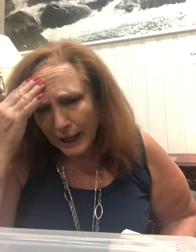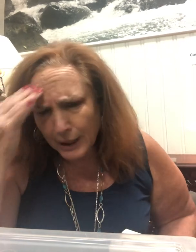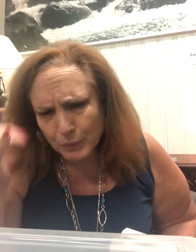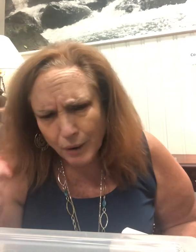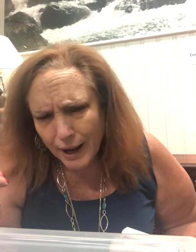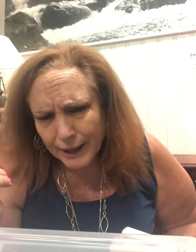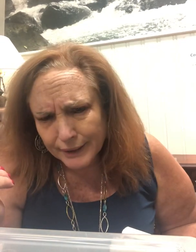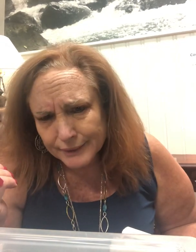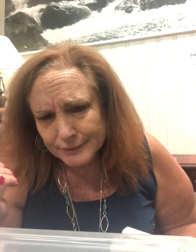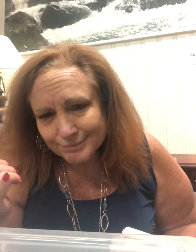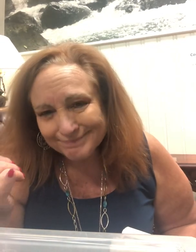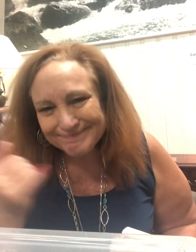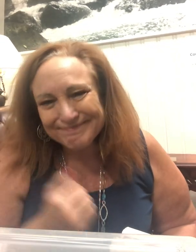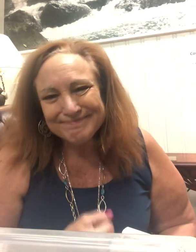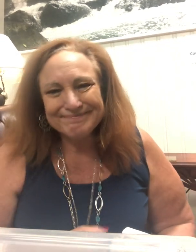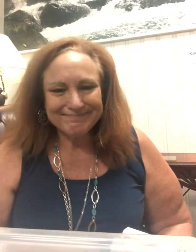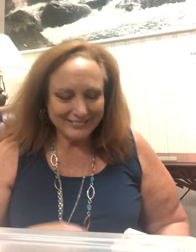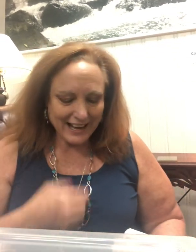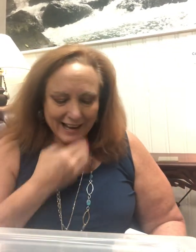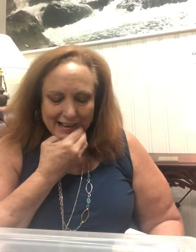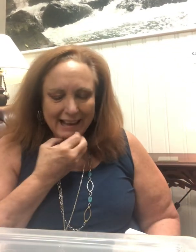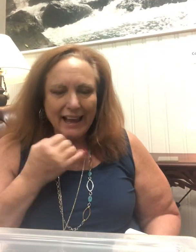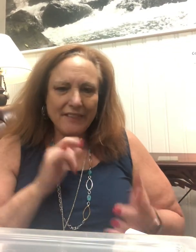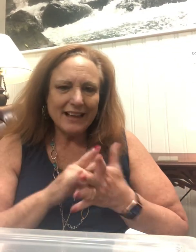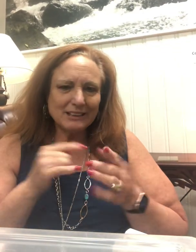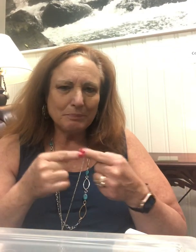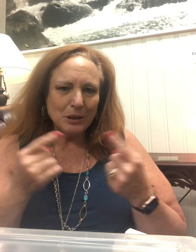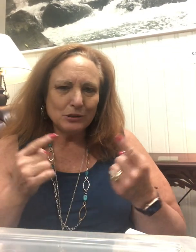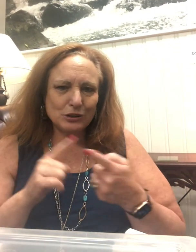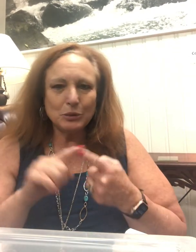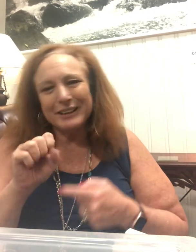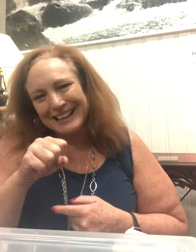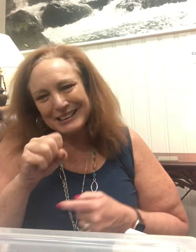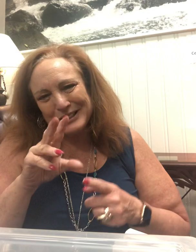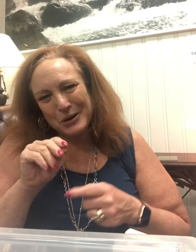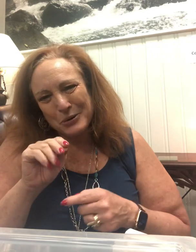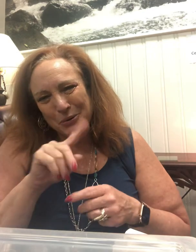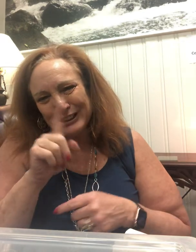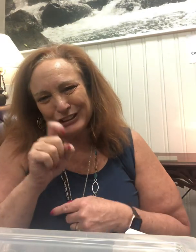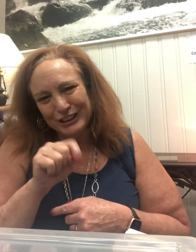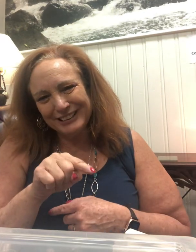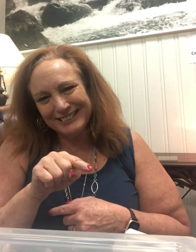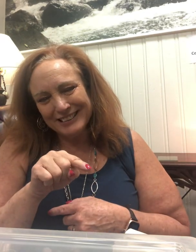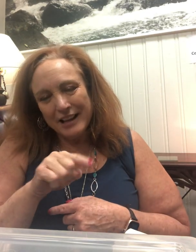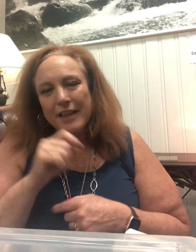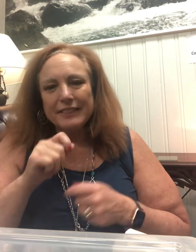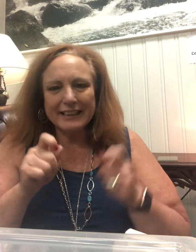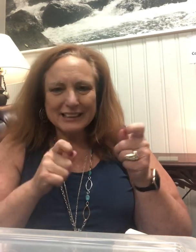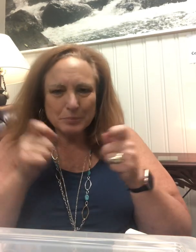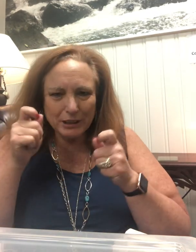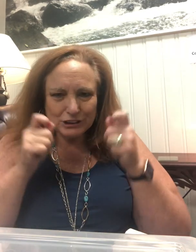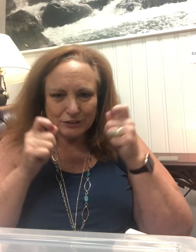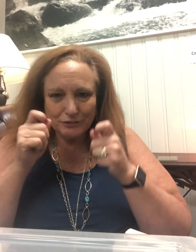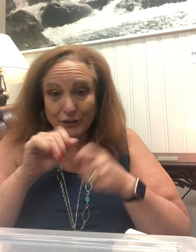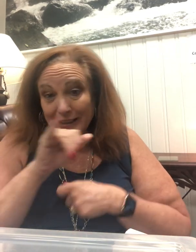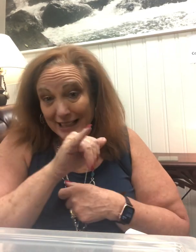and why. Okay? And that's opposed to a yes-no question. The expression for a